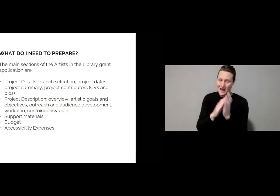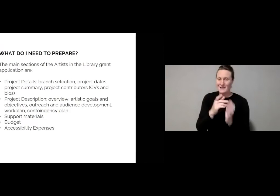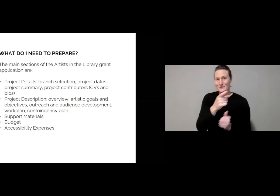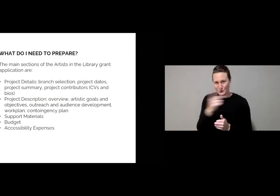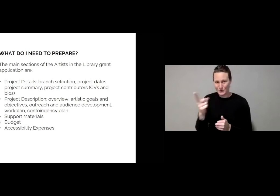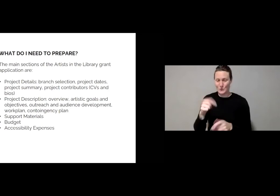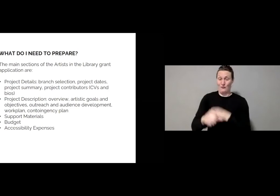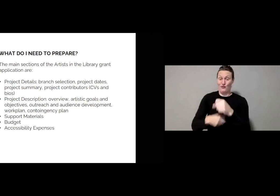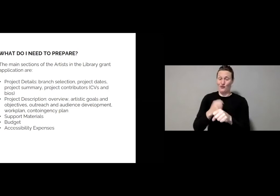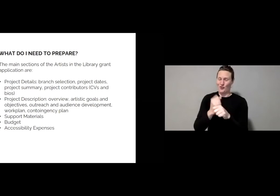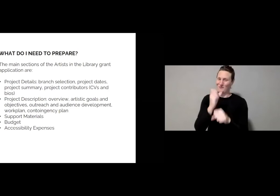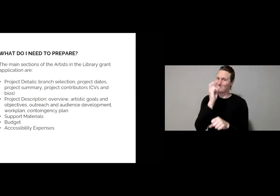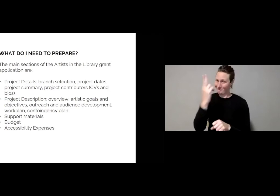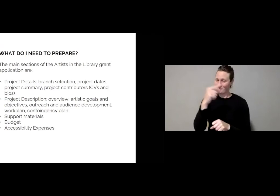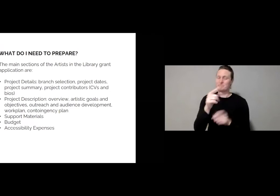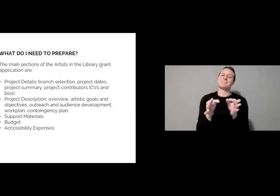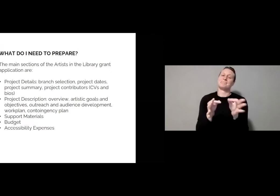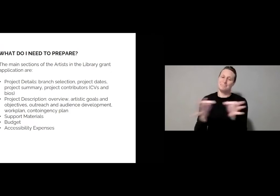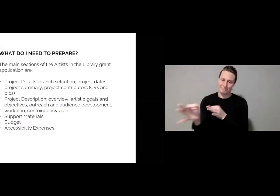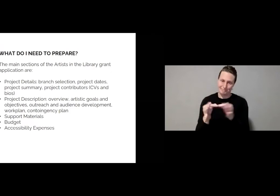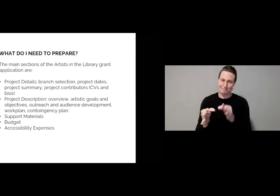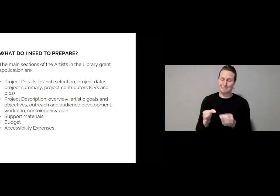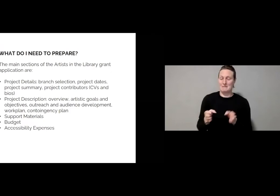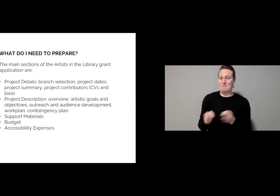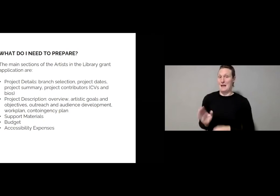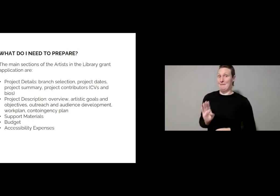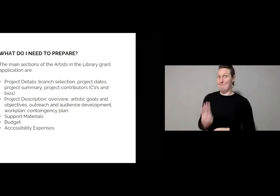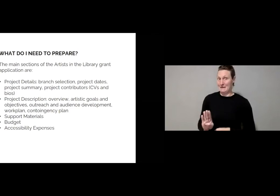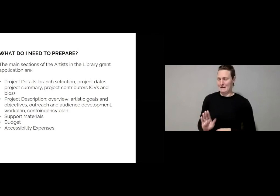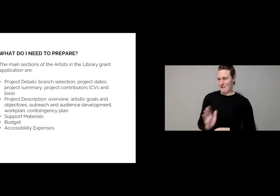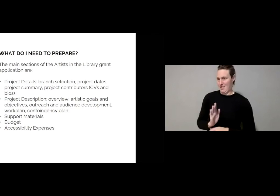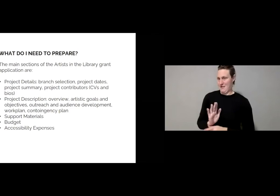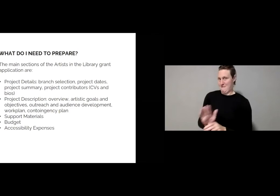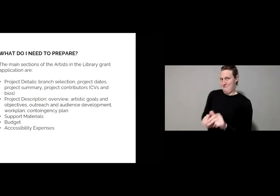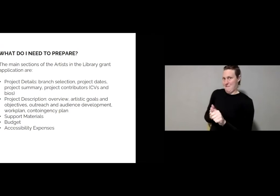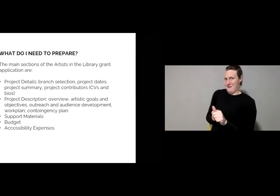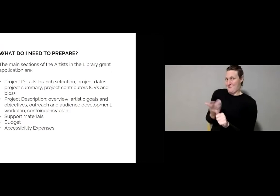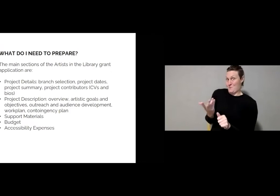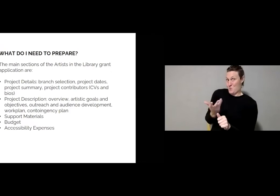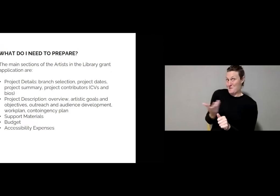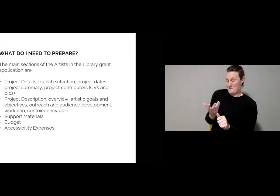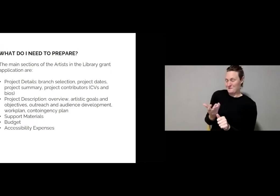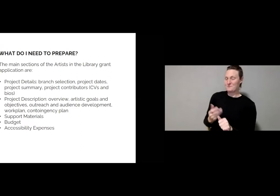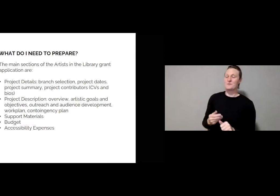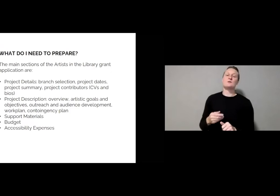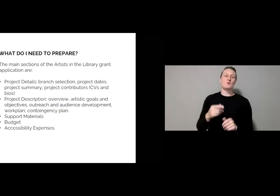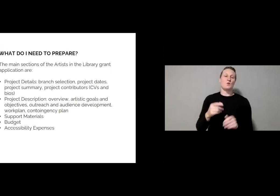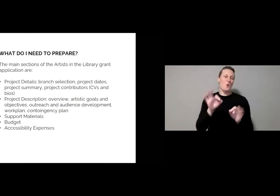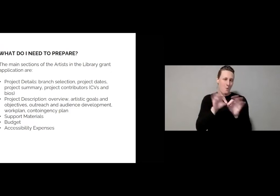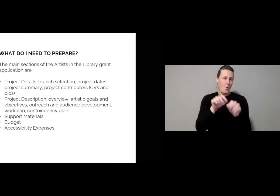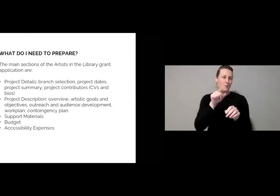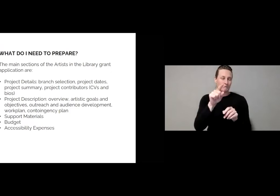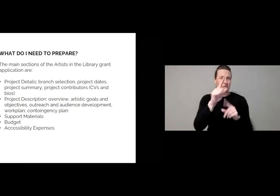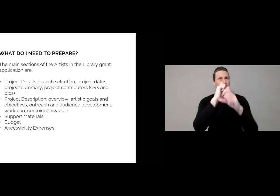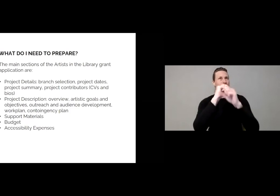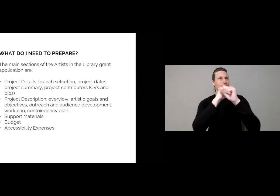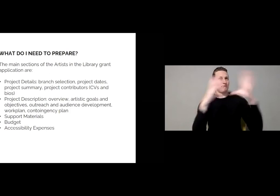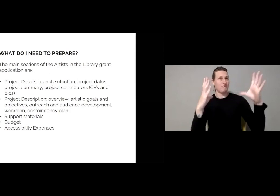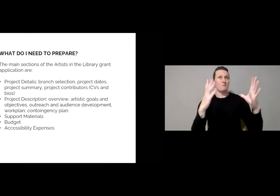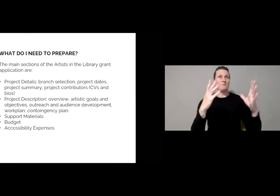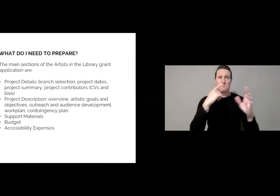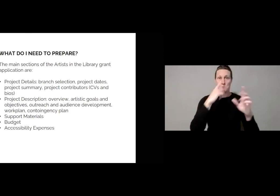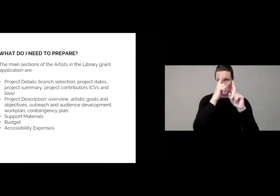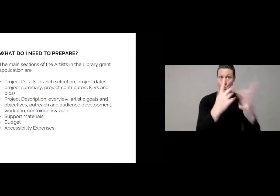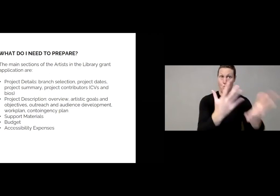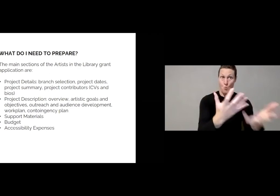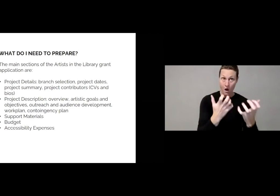your residency. So it's nice to have an extra space in this grant to talk about what that contingency plan might look like, whether that